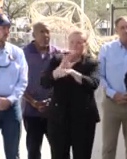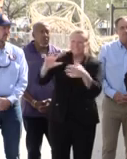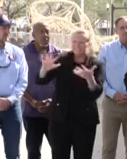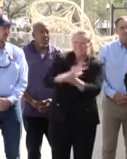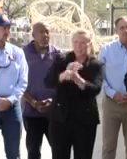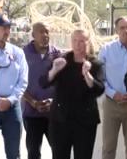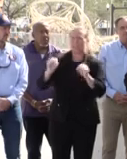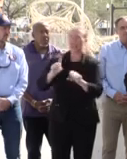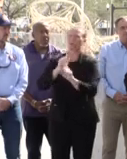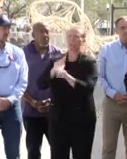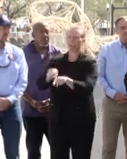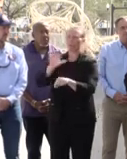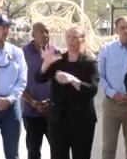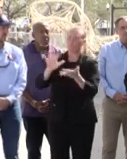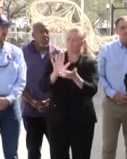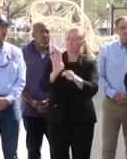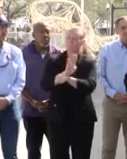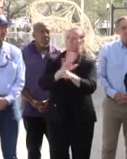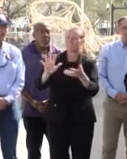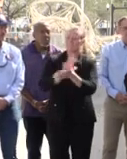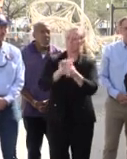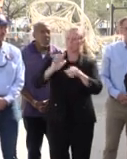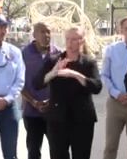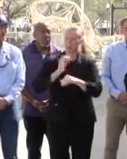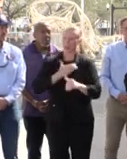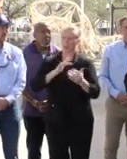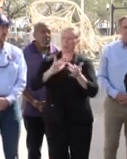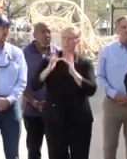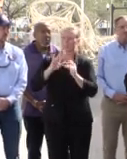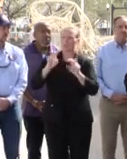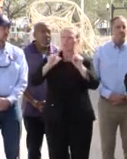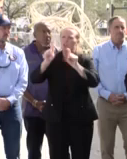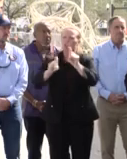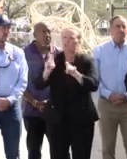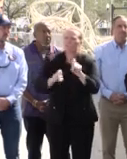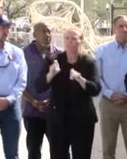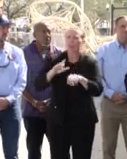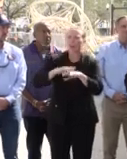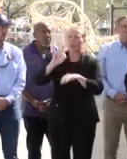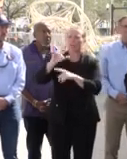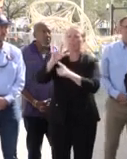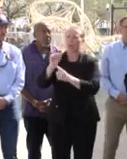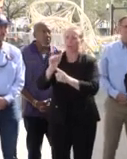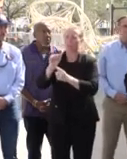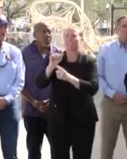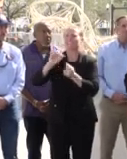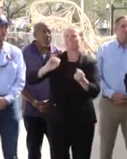report your business damage on our business survey at floridadisaster.biz,